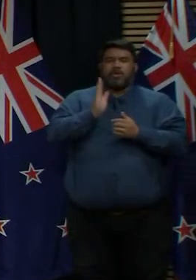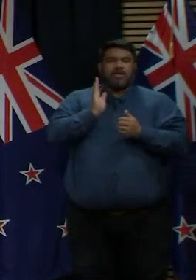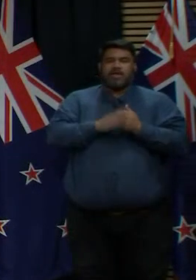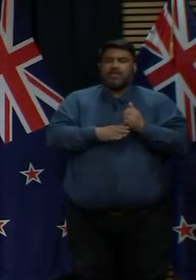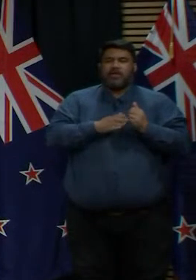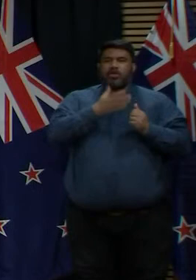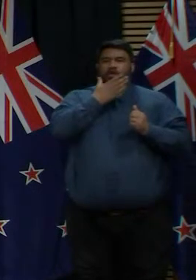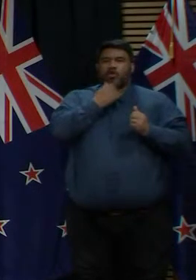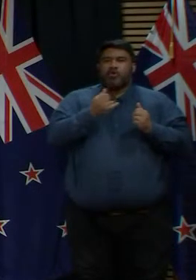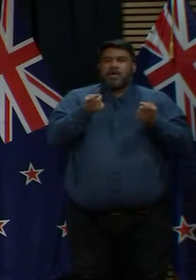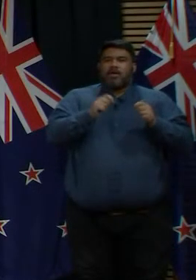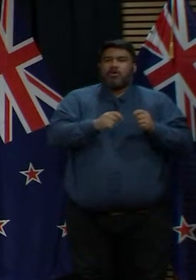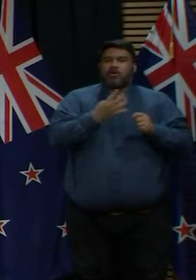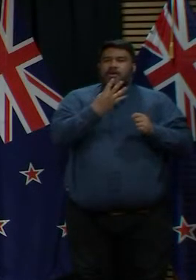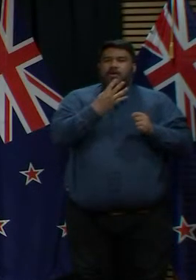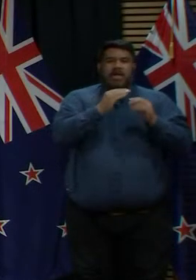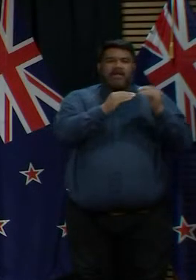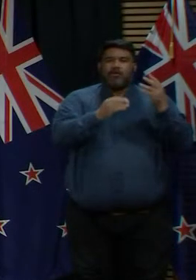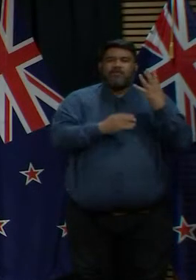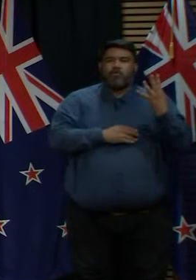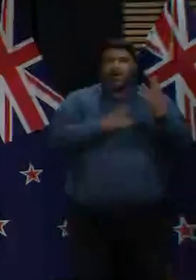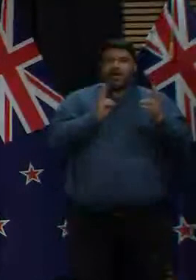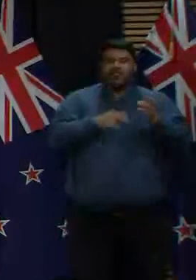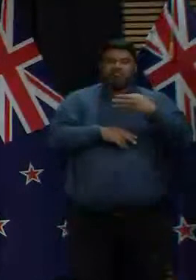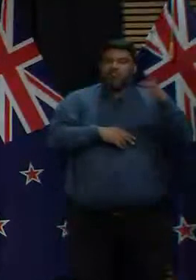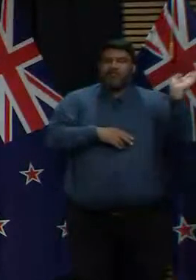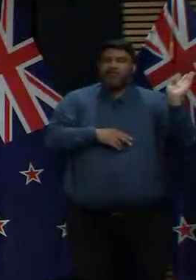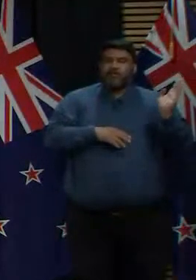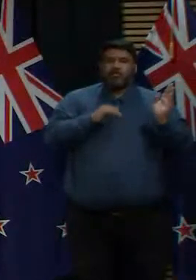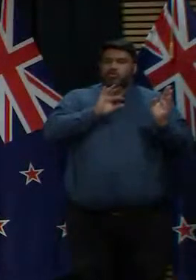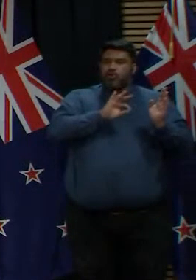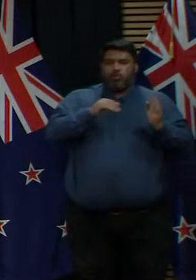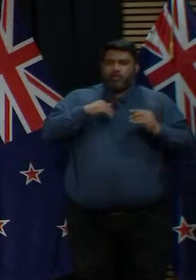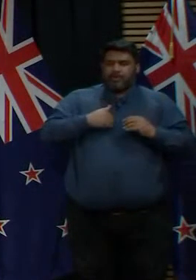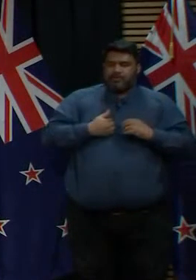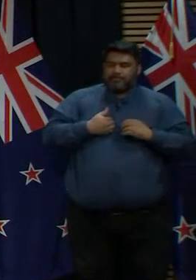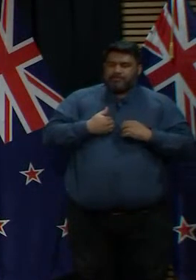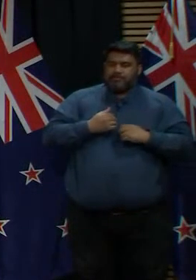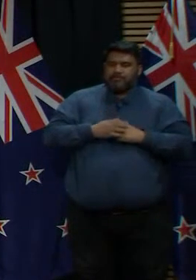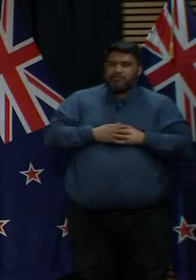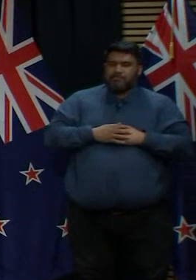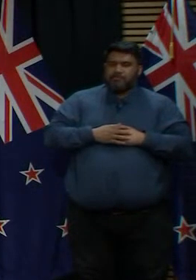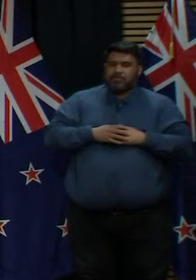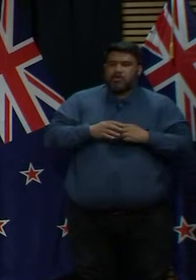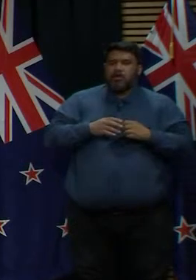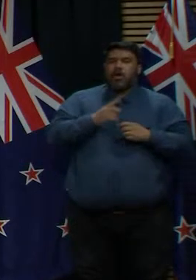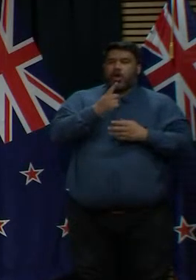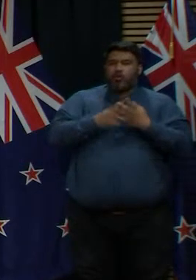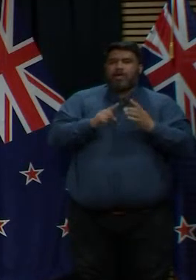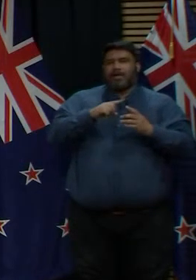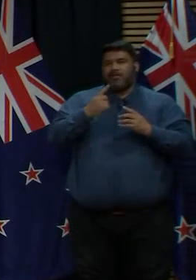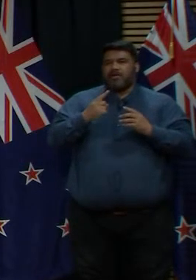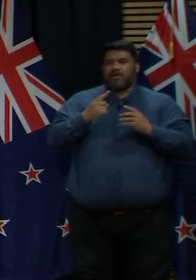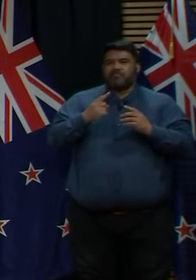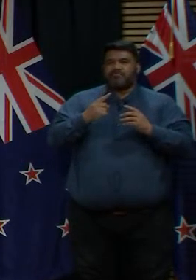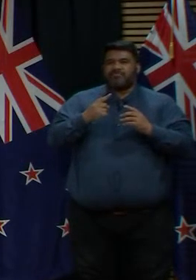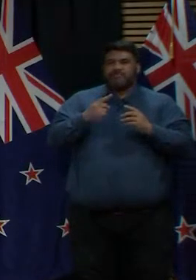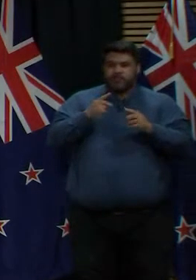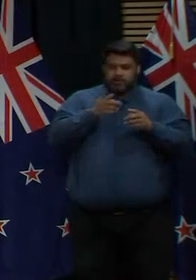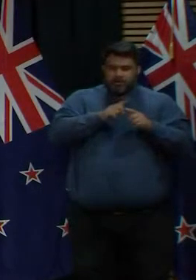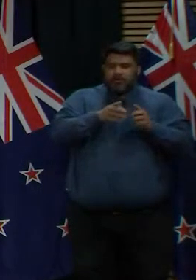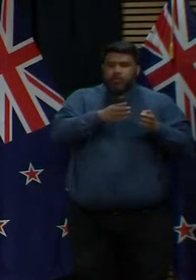aside while vaccines continue to be as effective against variants as they have been to date. And I know people will see that as very good